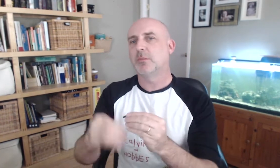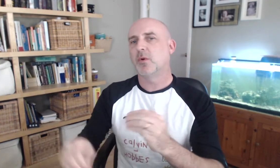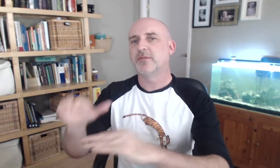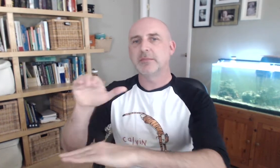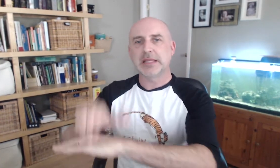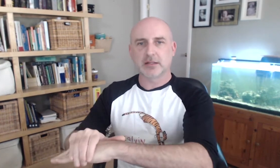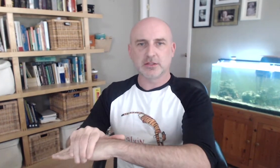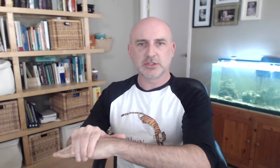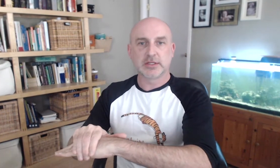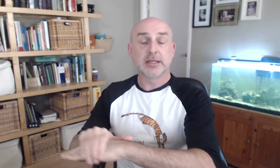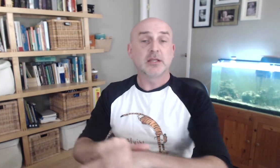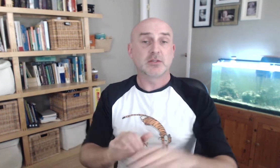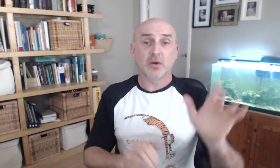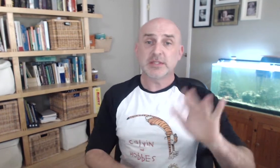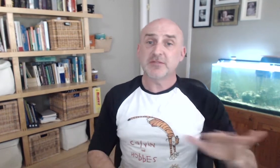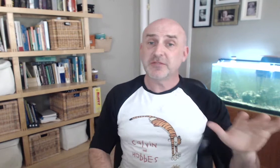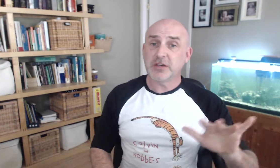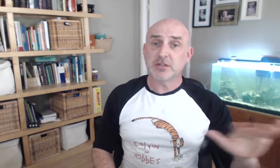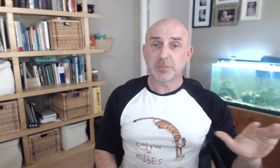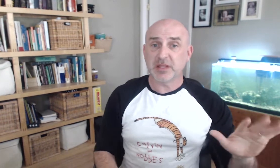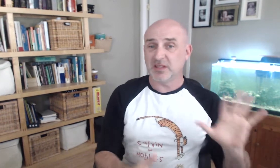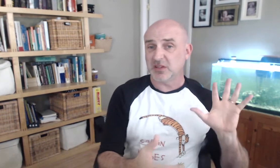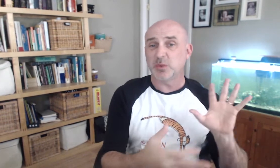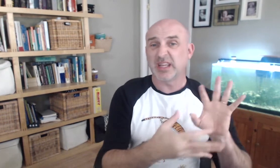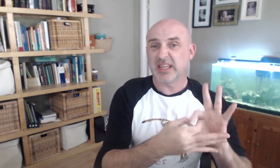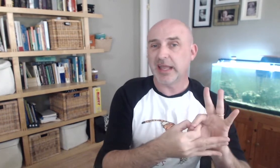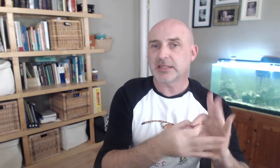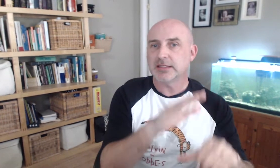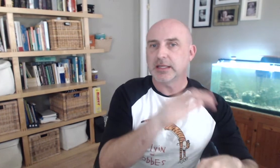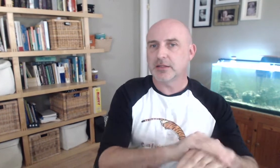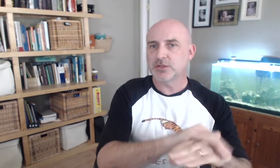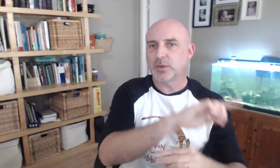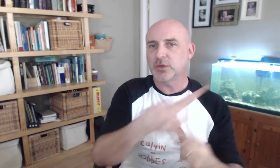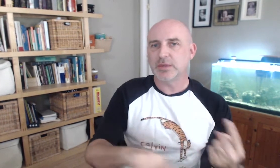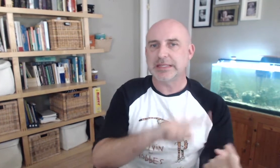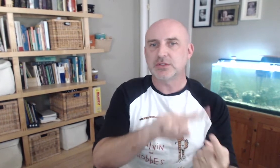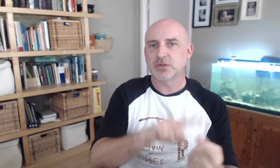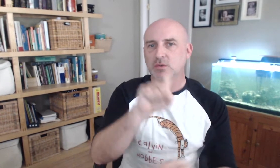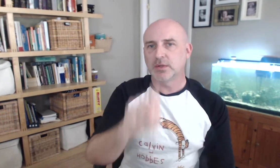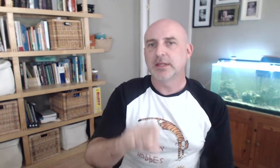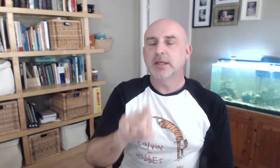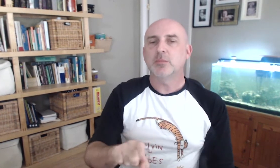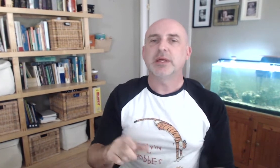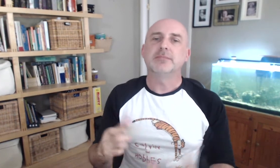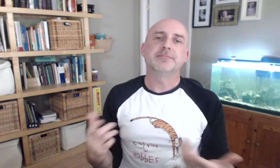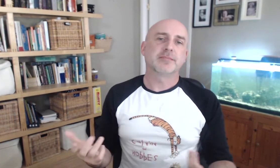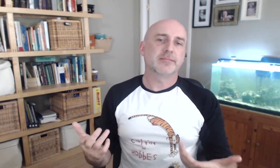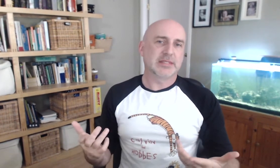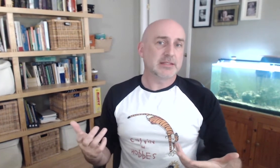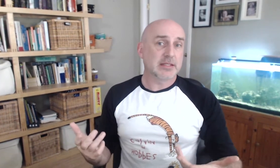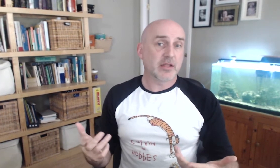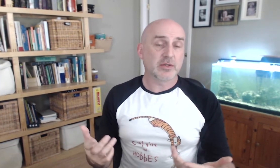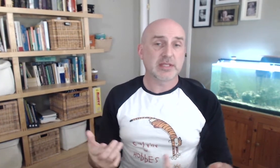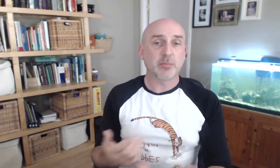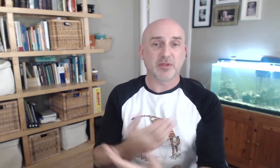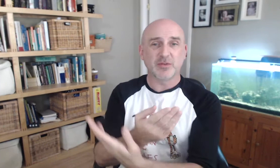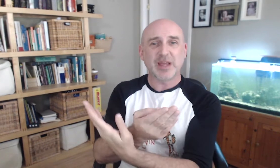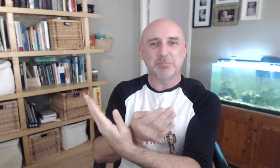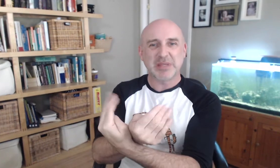more from English. So you always have finger spelling that you can connect to the English when you need to. But this is another example. If you've got B's